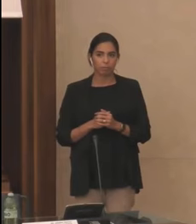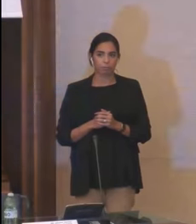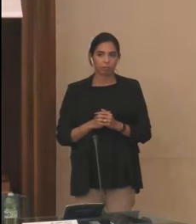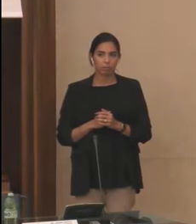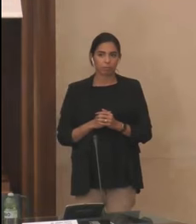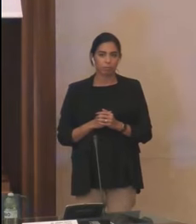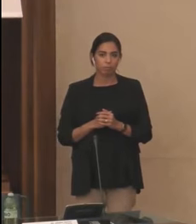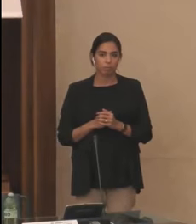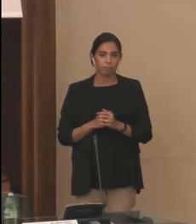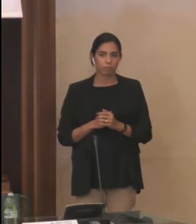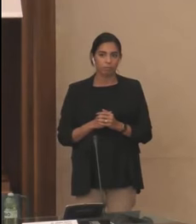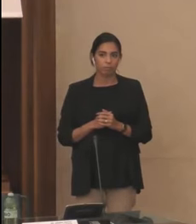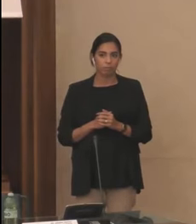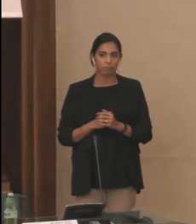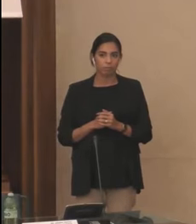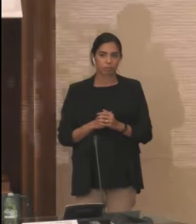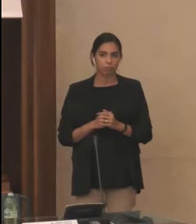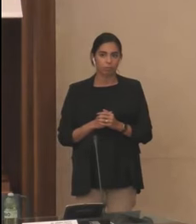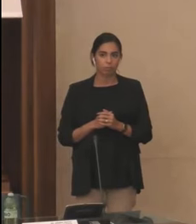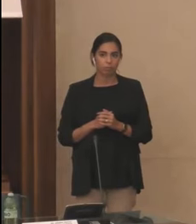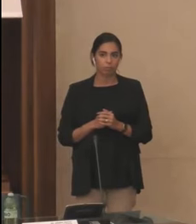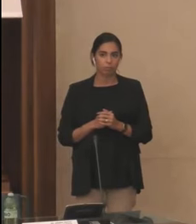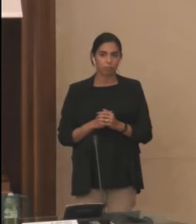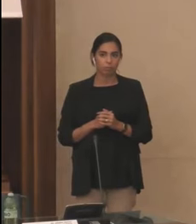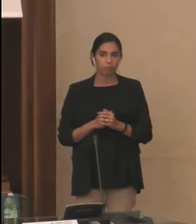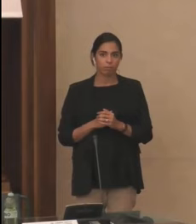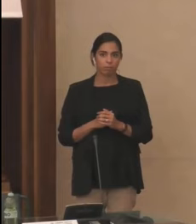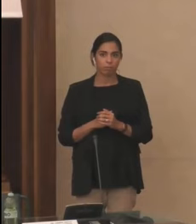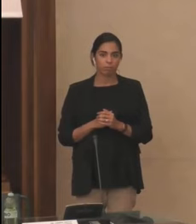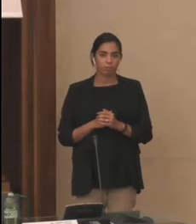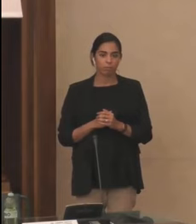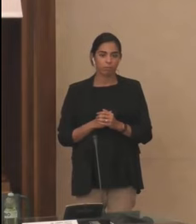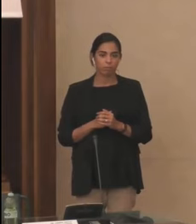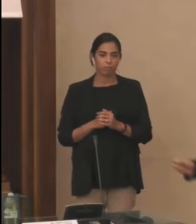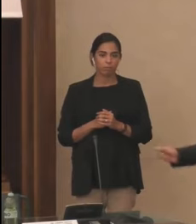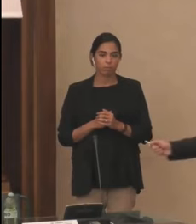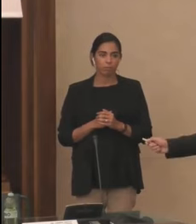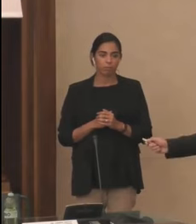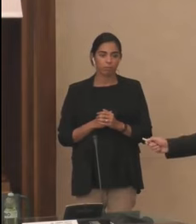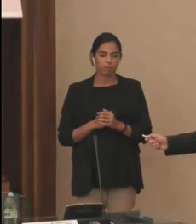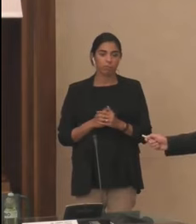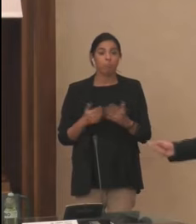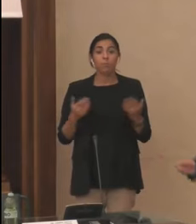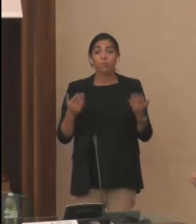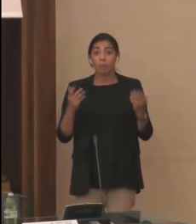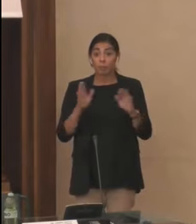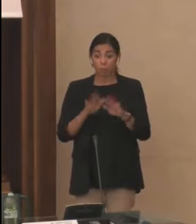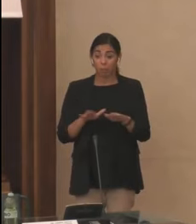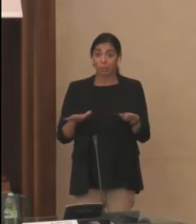in children, some adults also have